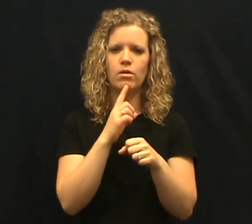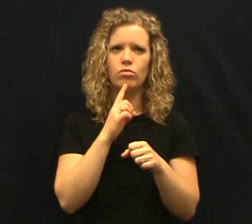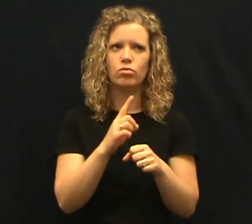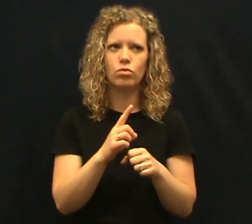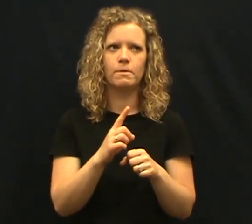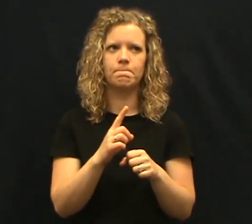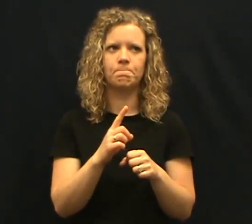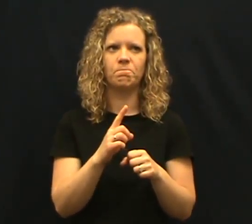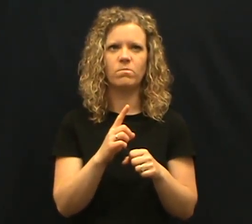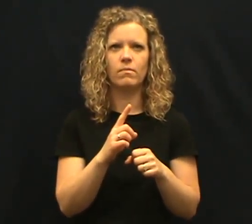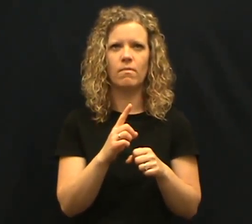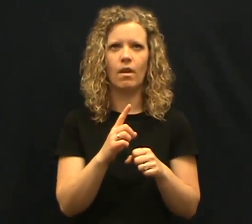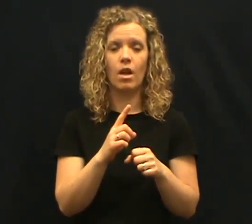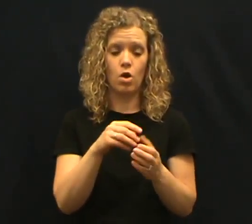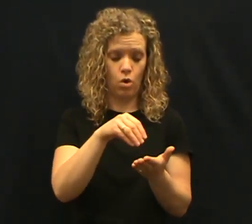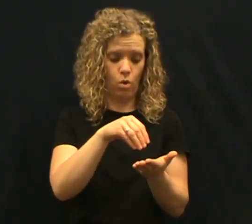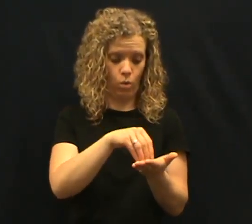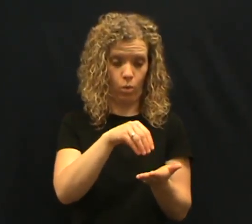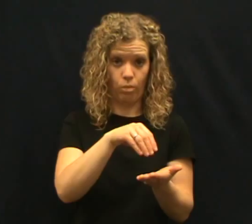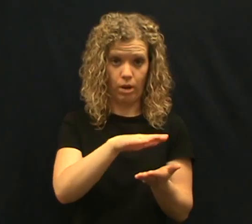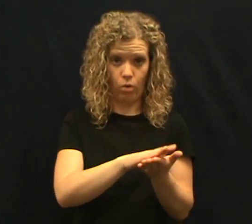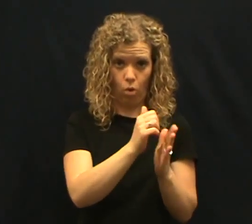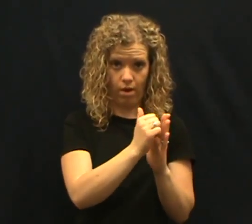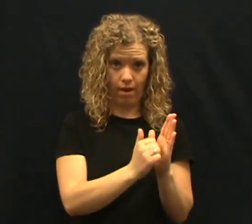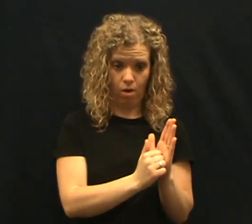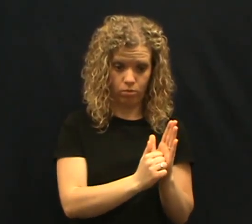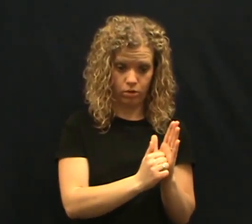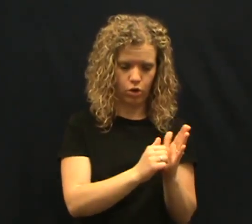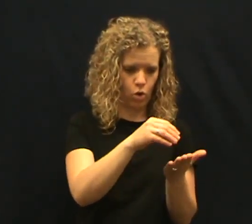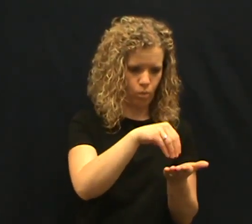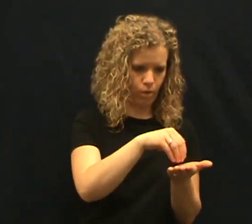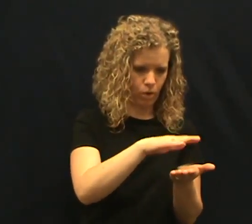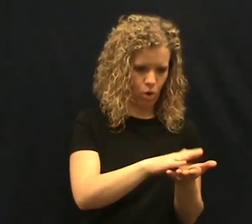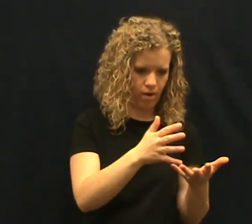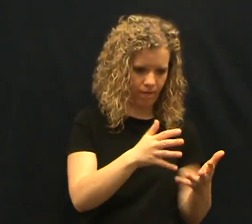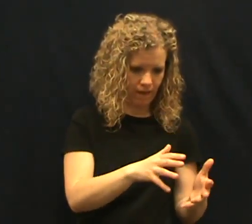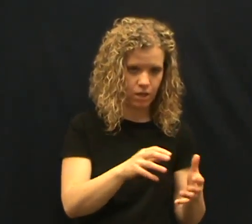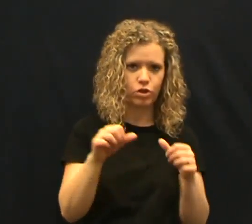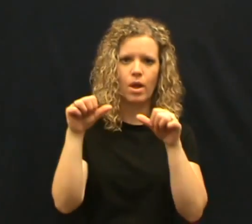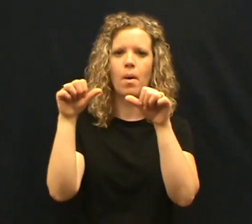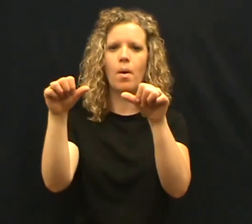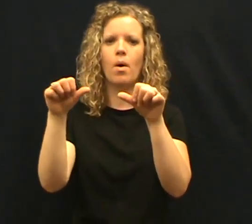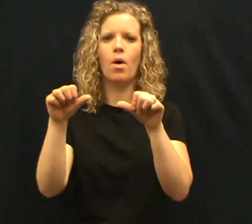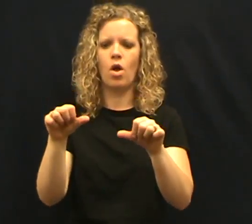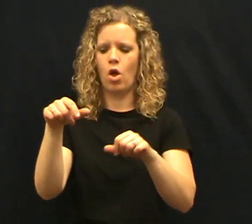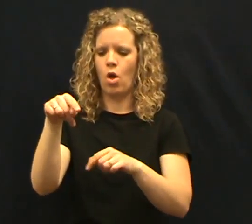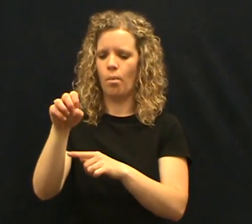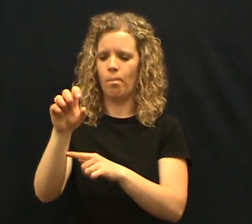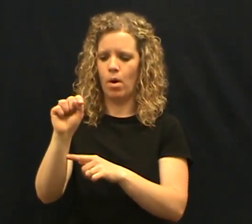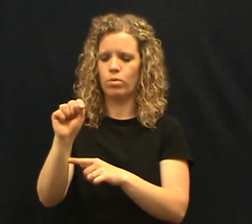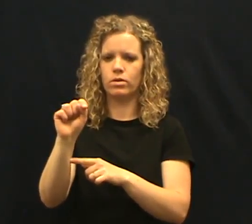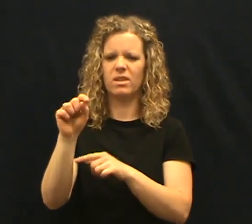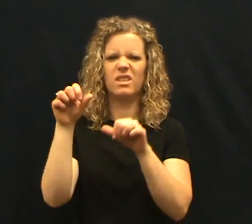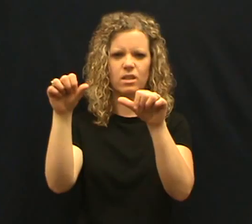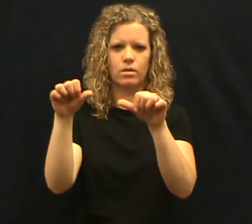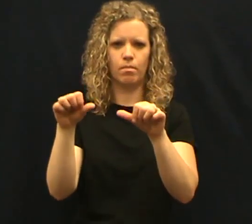actually record those accounts and post them, our unadjusted trial balance will now be an adjusted trial balance,